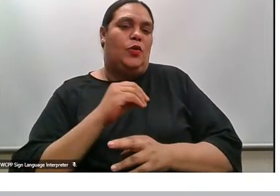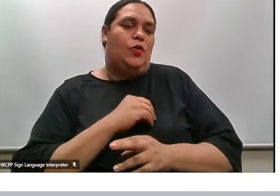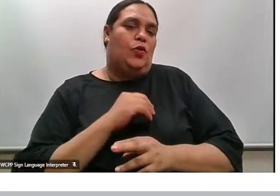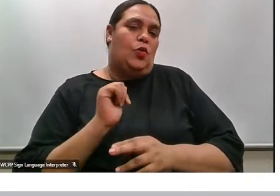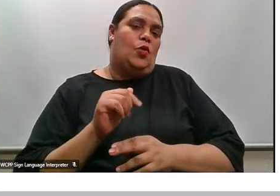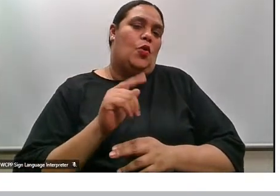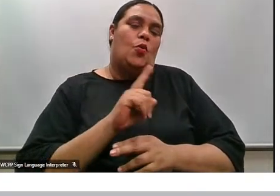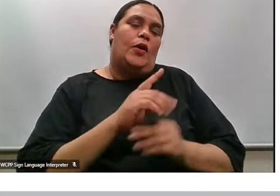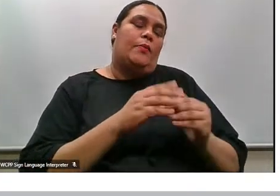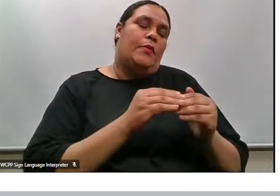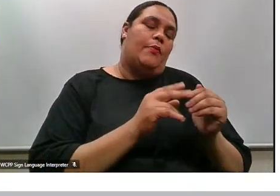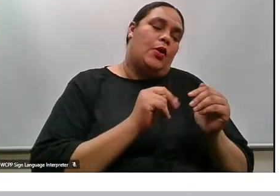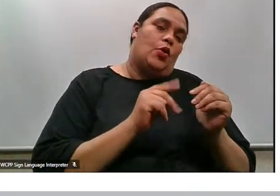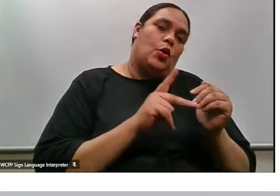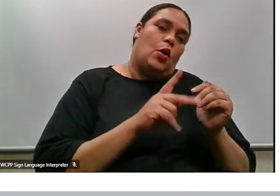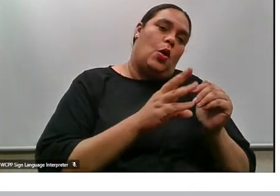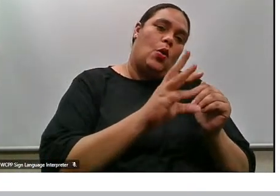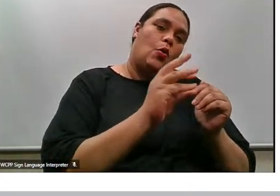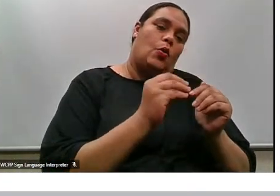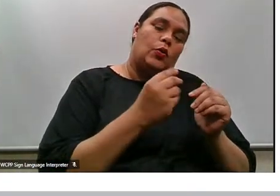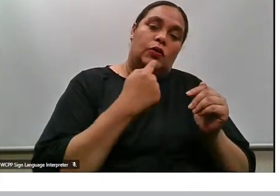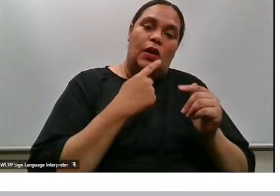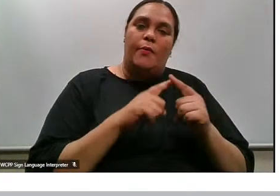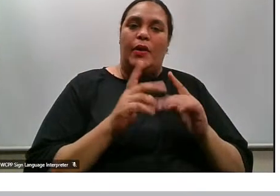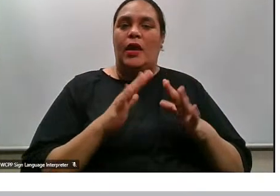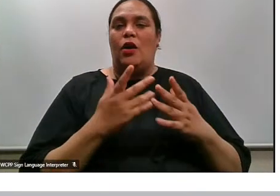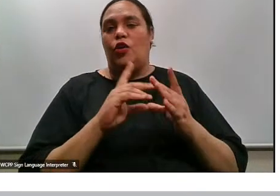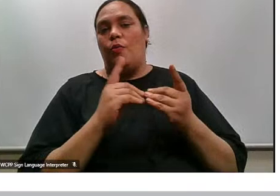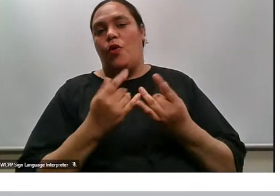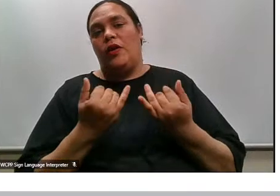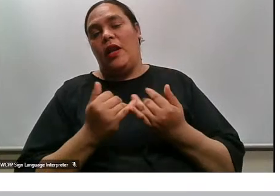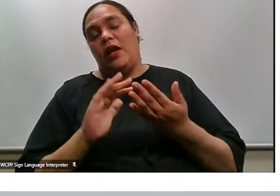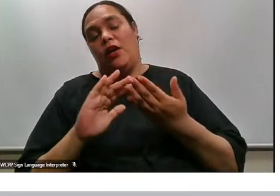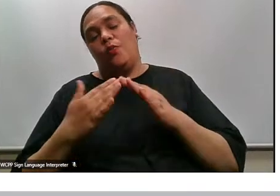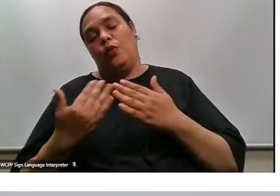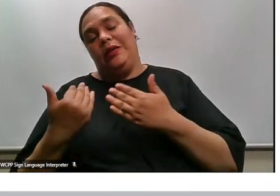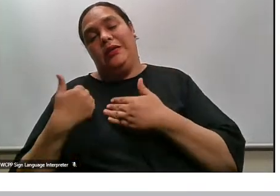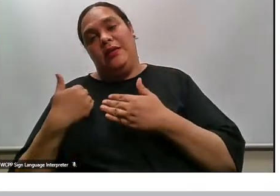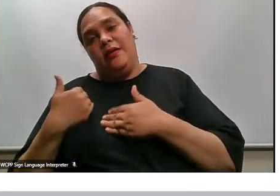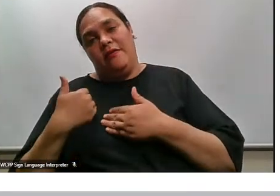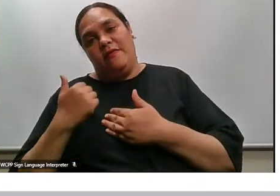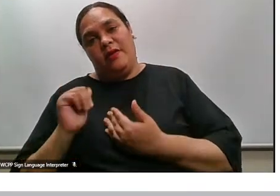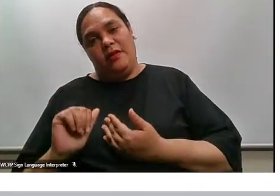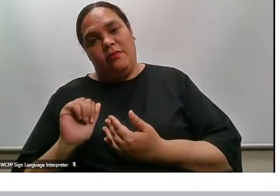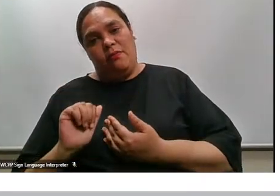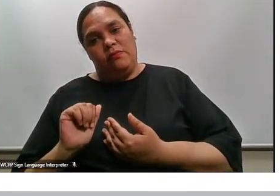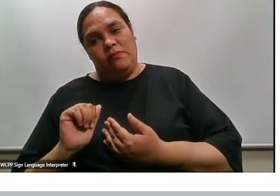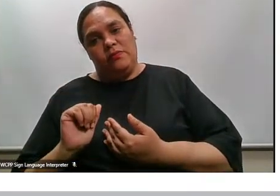Member Nkondlo is getting. How would a department like community safety